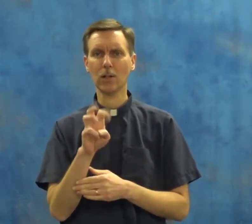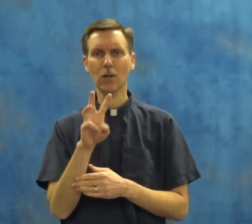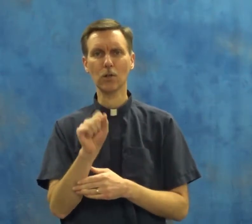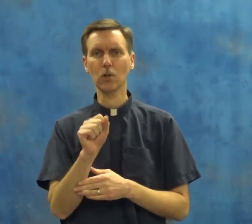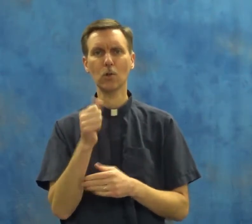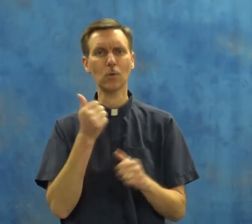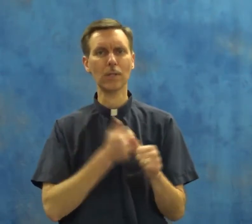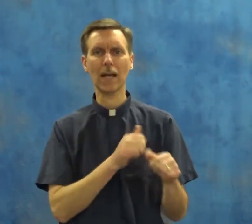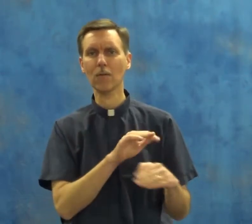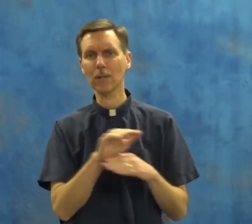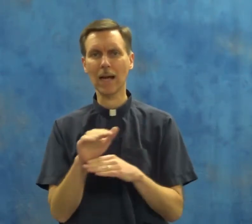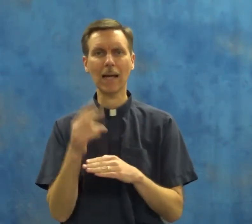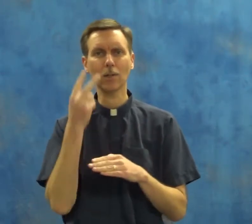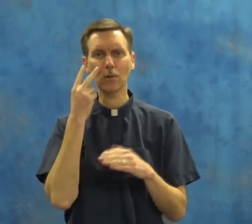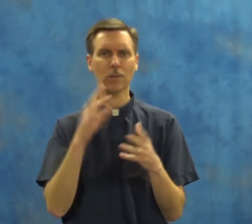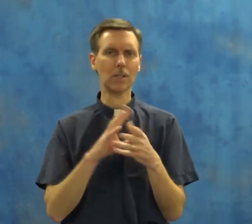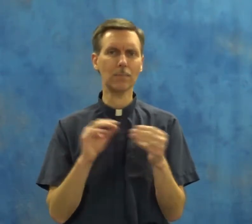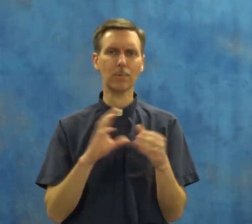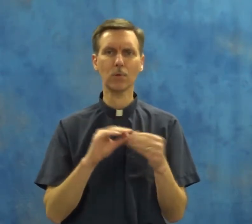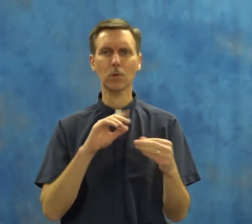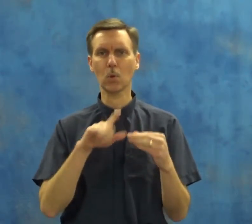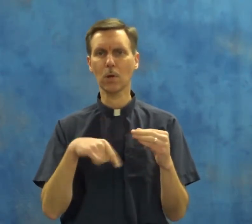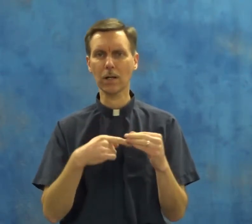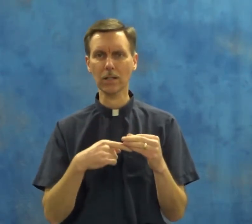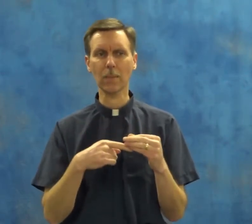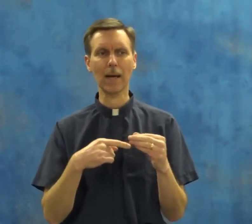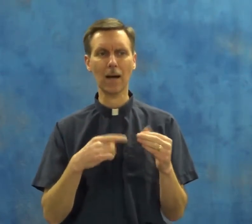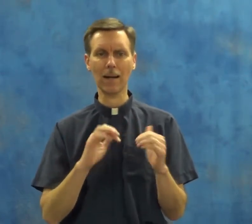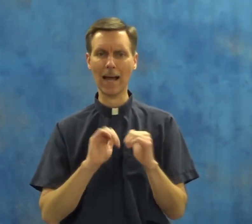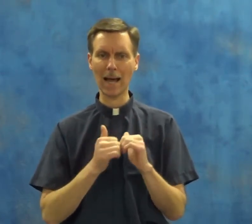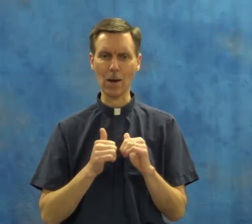the news every night. You see stories about how